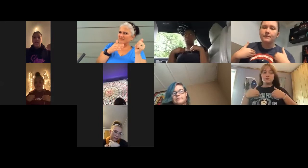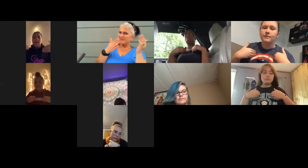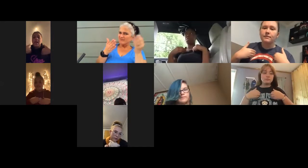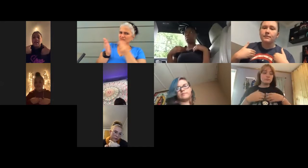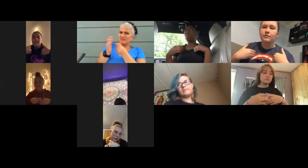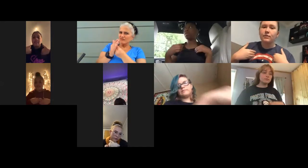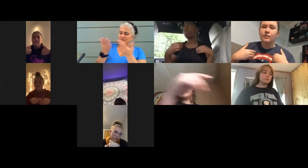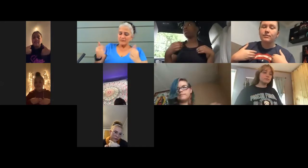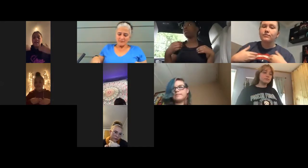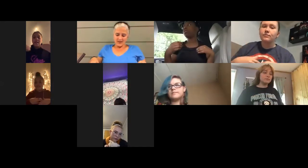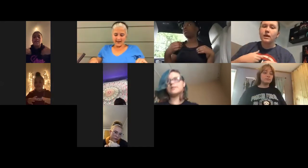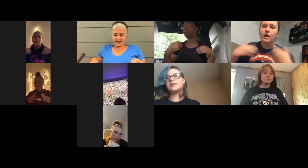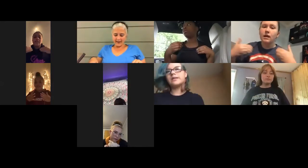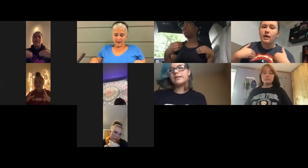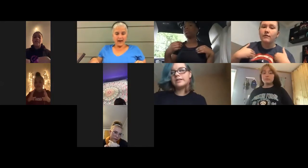any money?